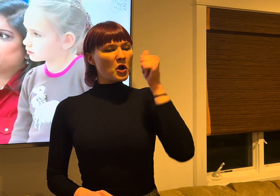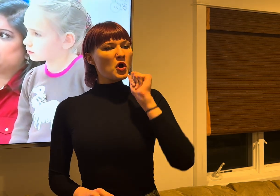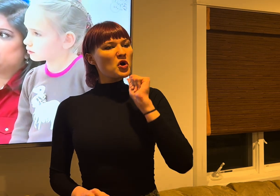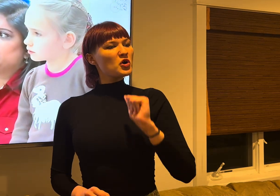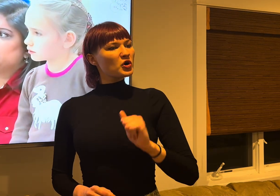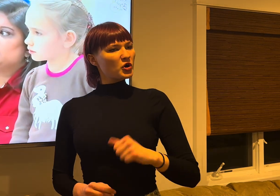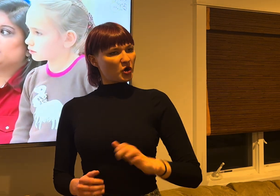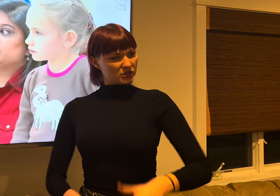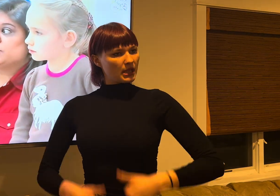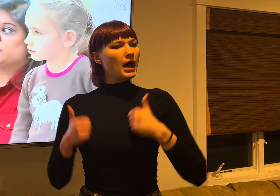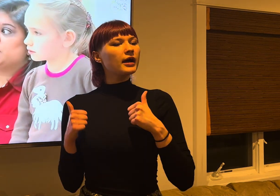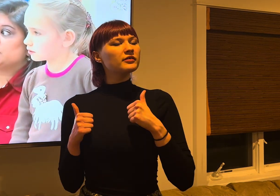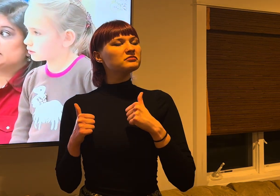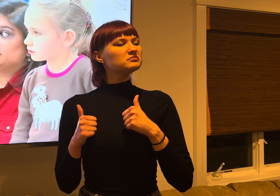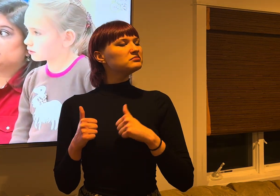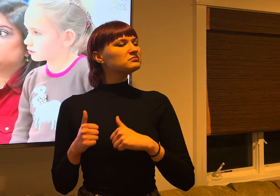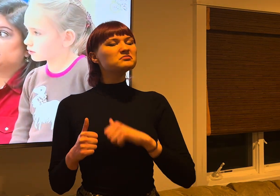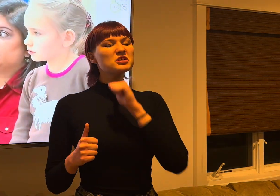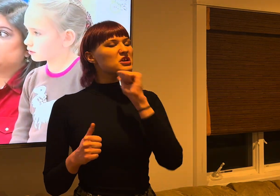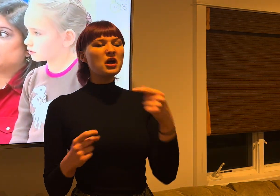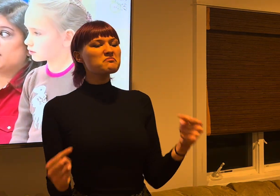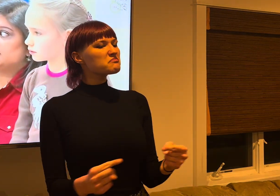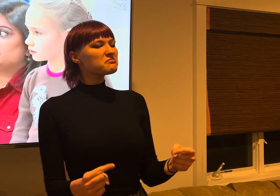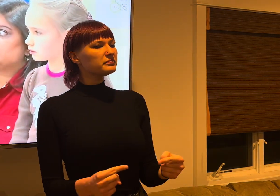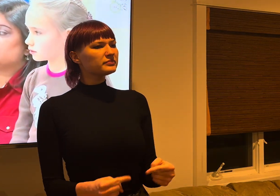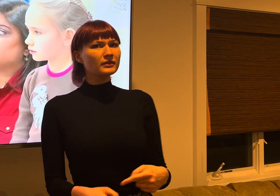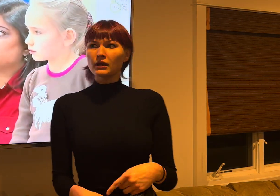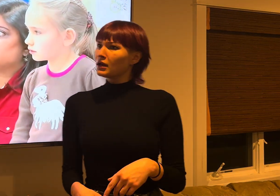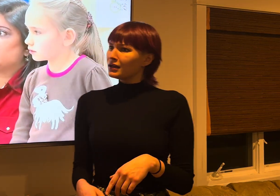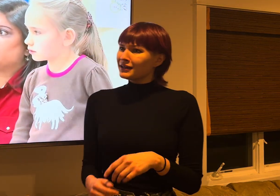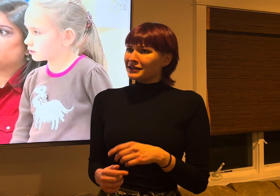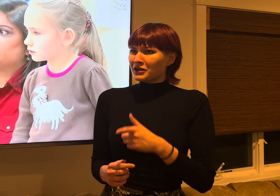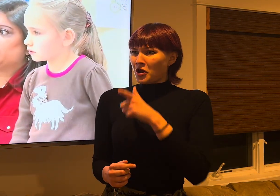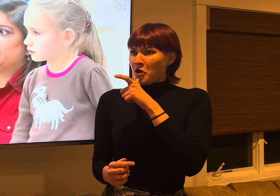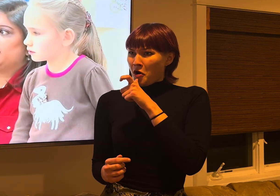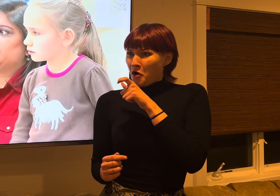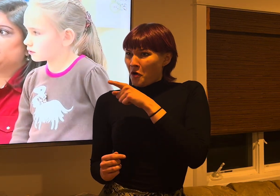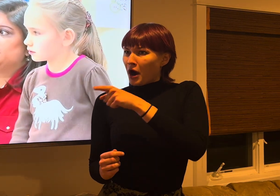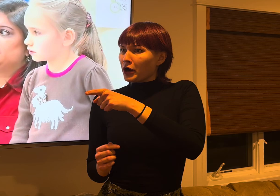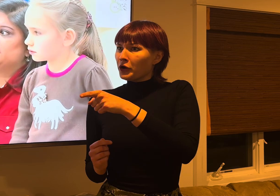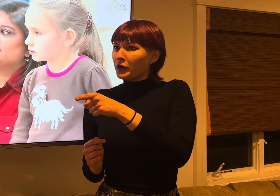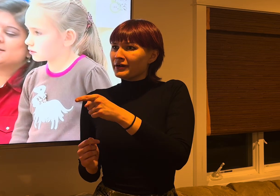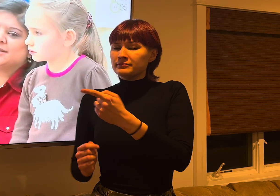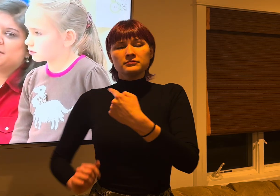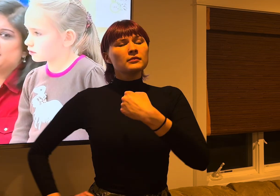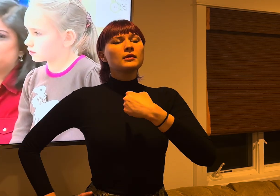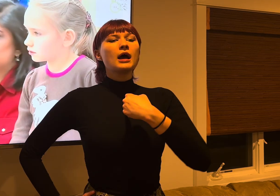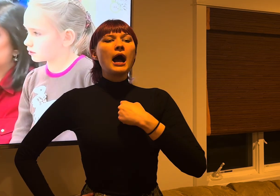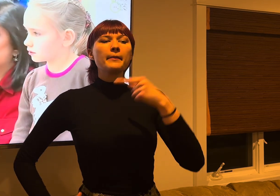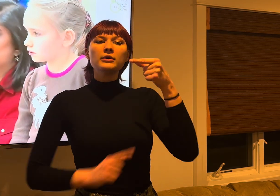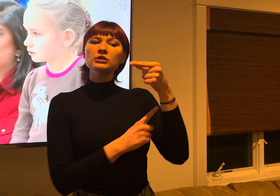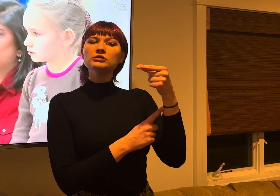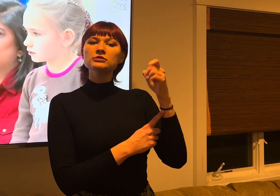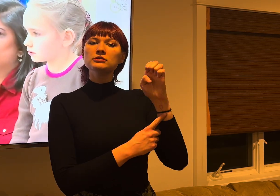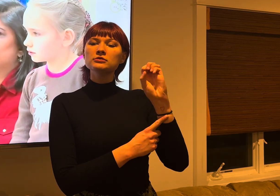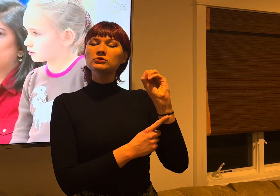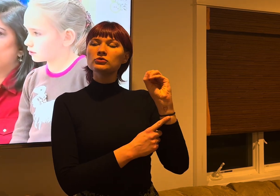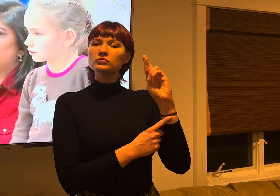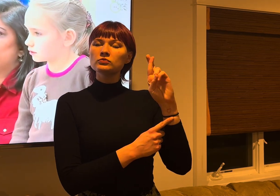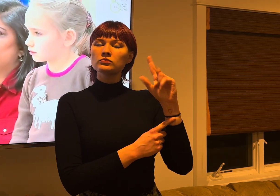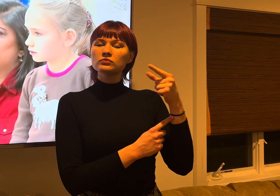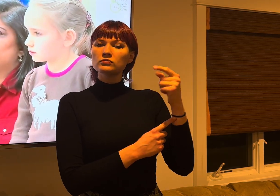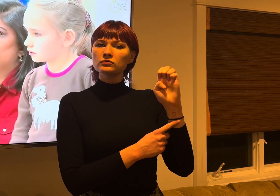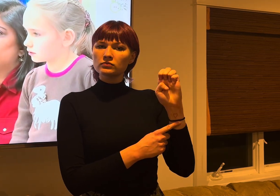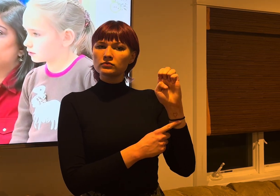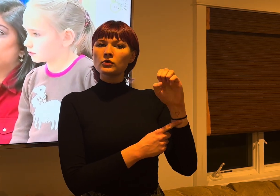Matt stammered. "General George Washington, leader of the Continental troops," came the firm reply. "This is some kind of joke, right?"